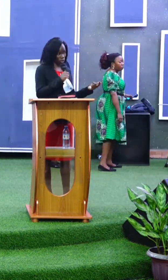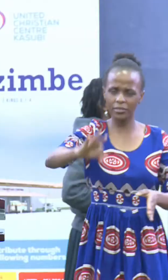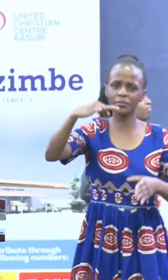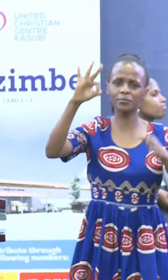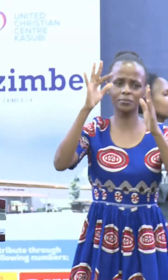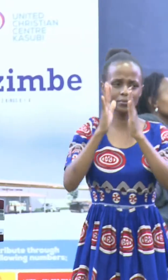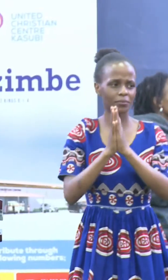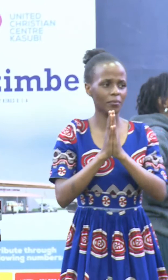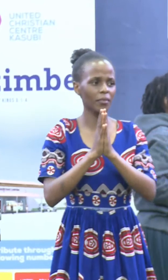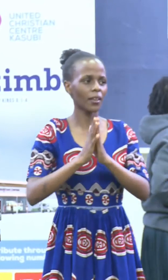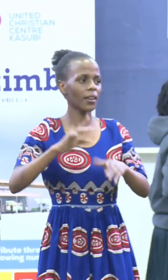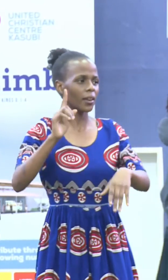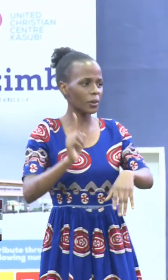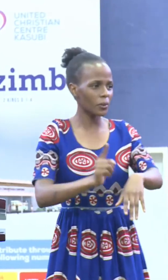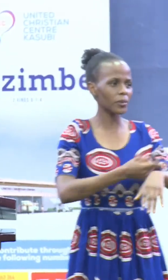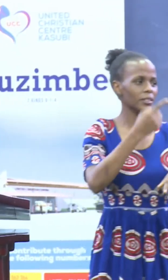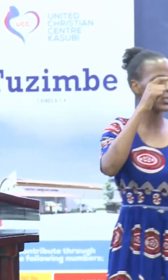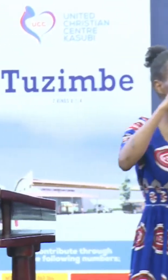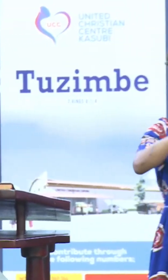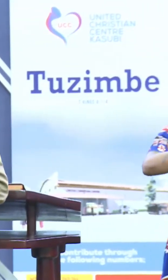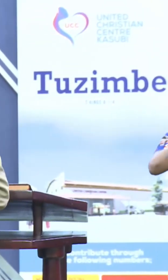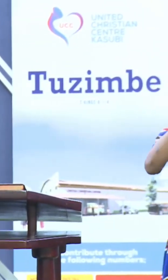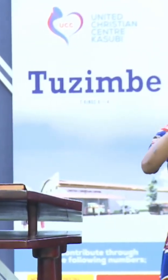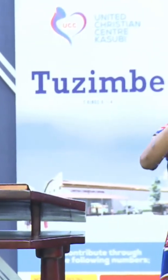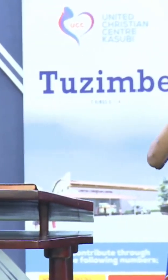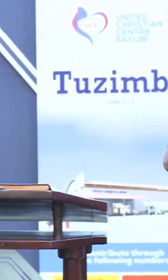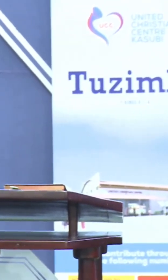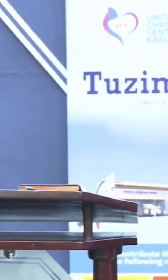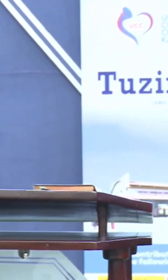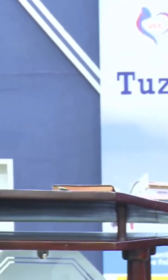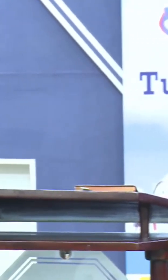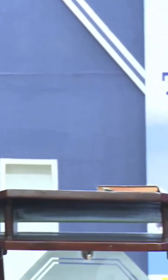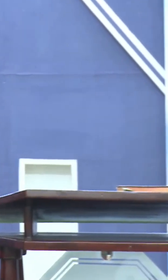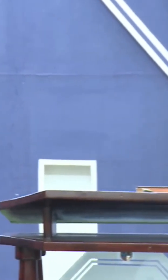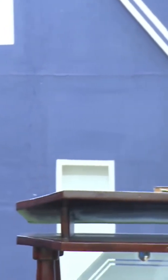prayer, when it comes to 3 o'clock in the morning,